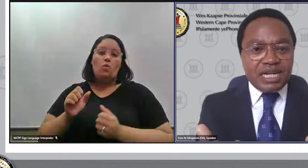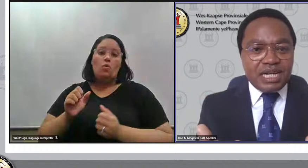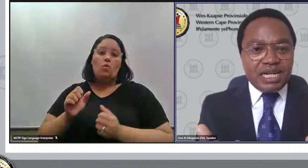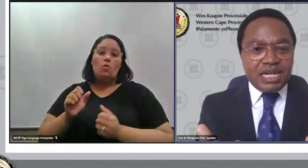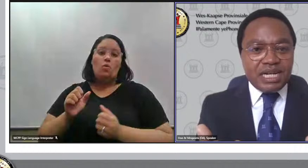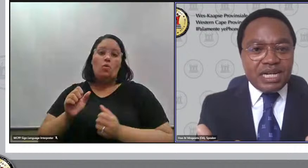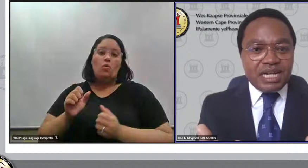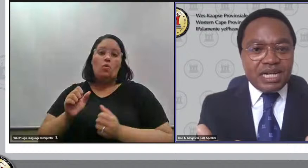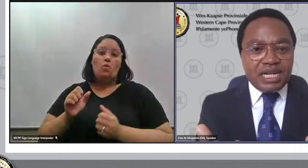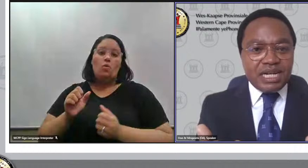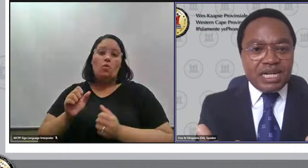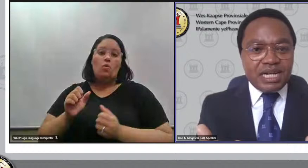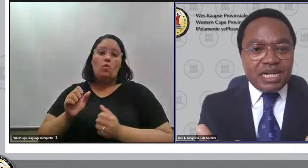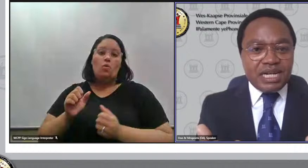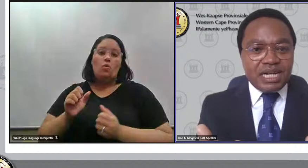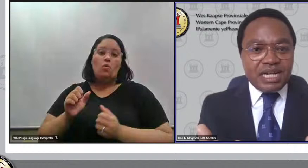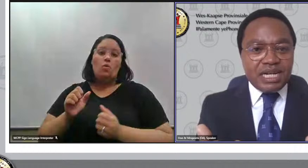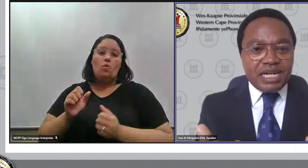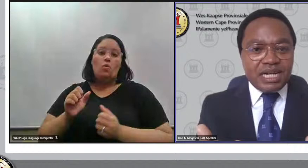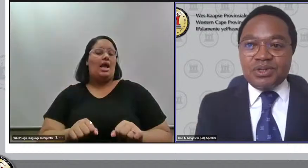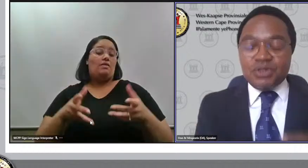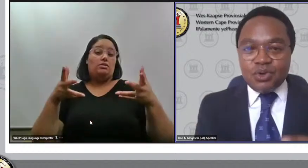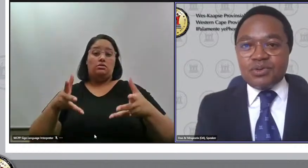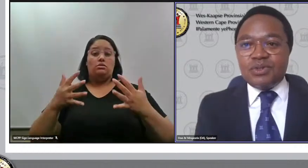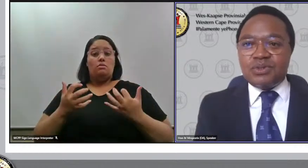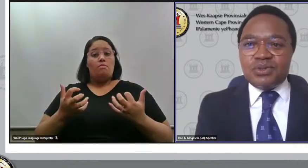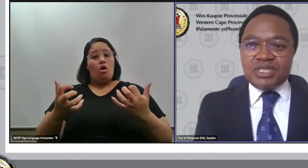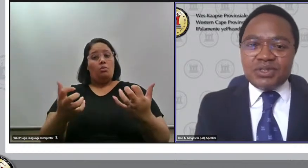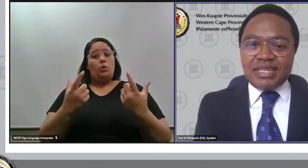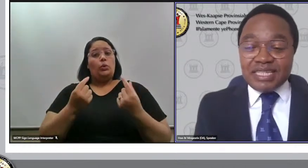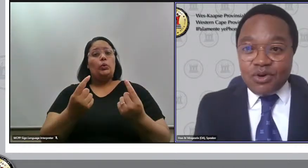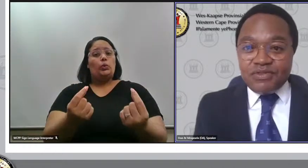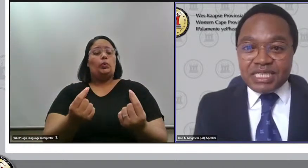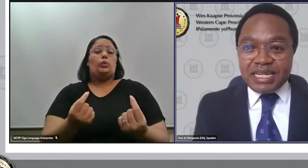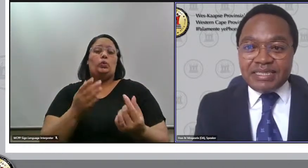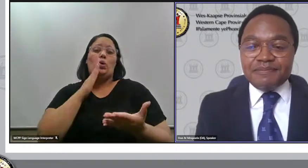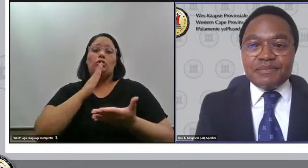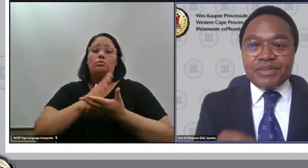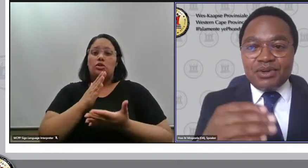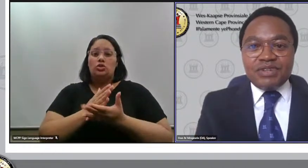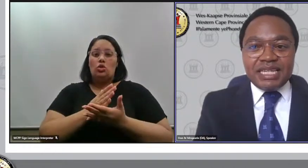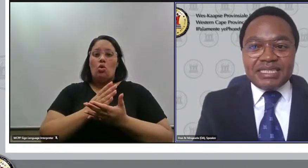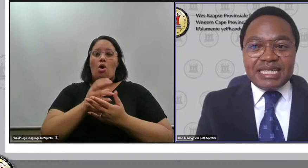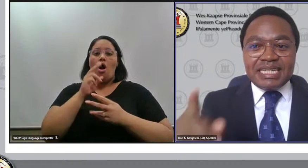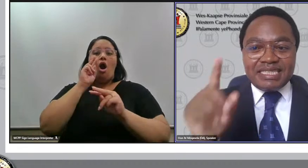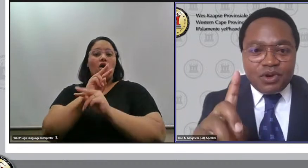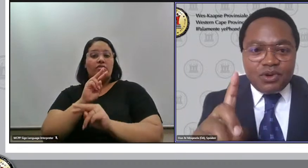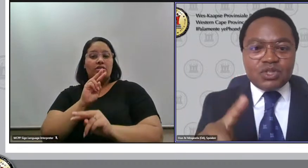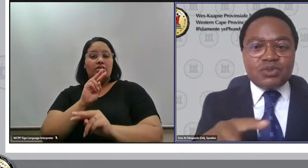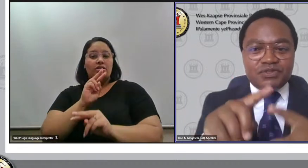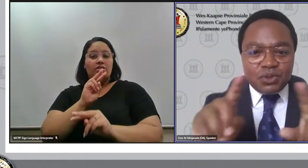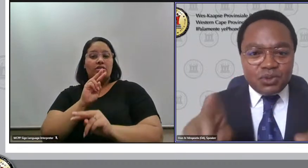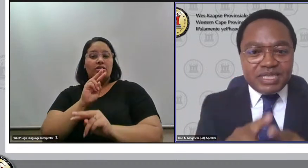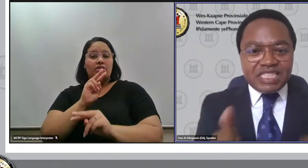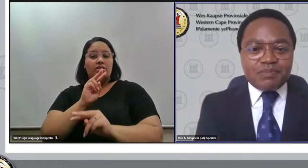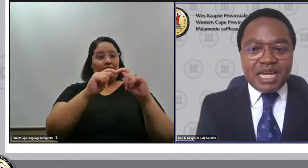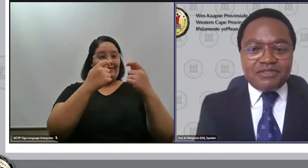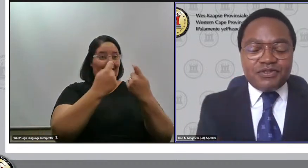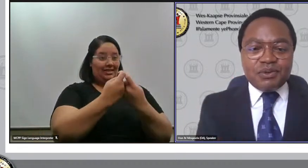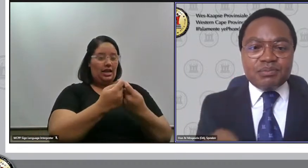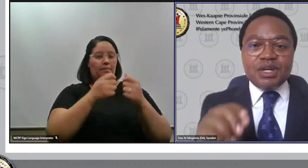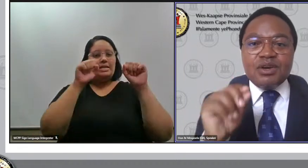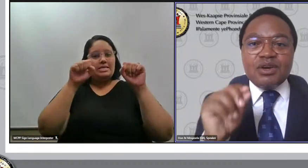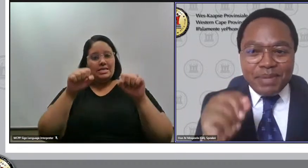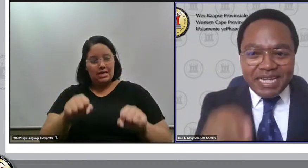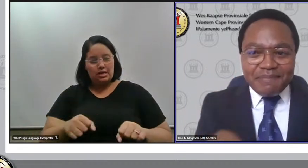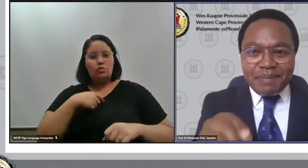to perform the tasks that this parliament had to do to ensure that there's oversight over the executive. But of course, we've used this